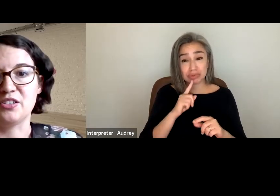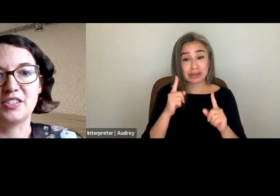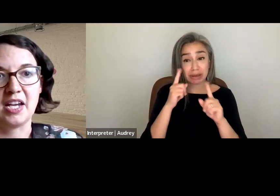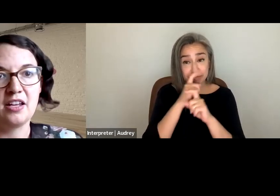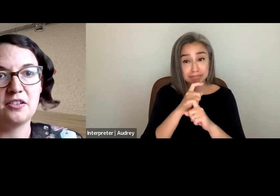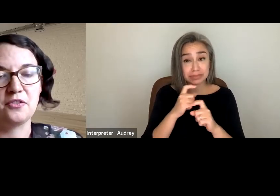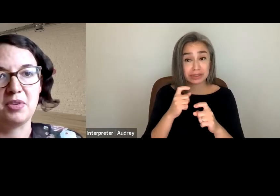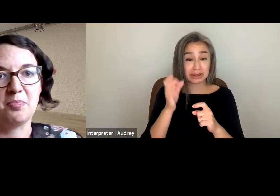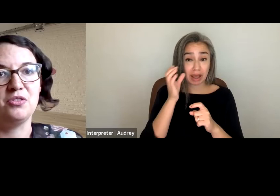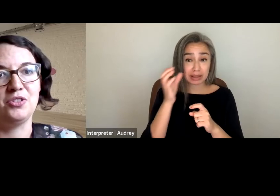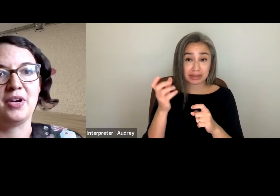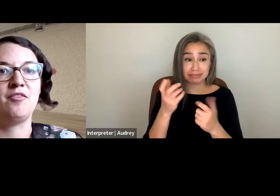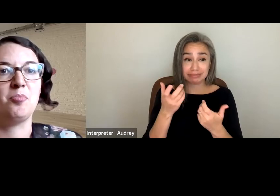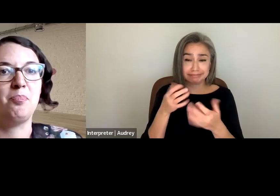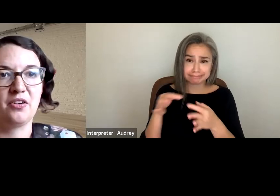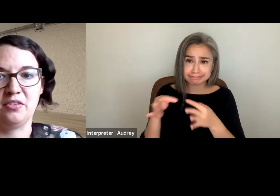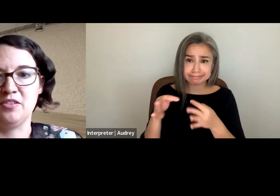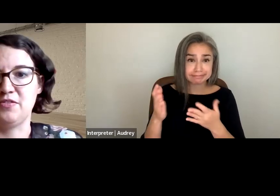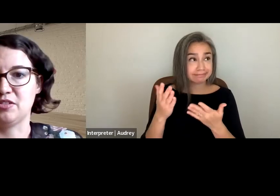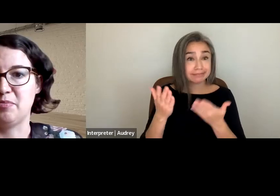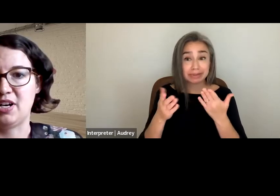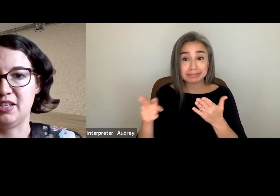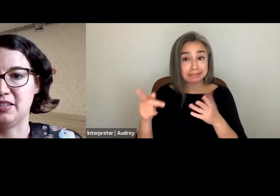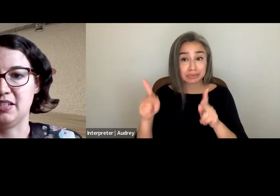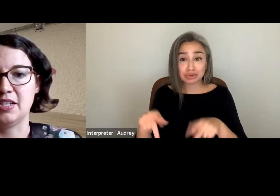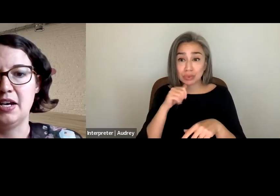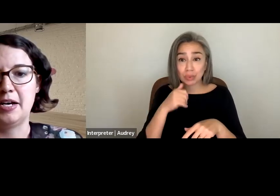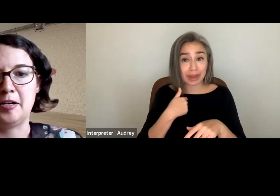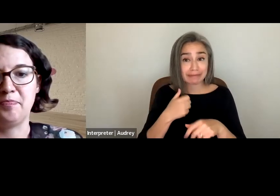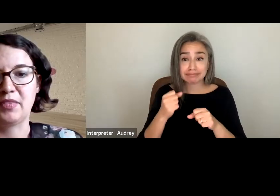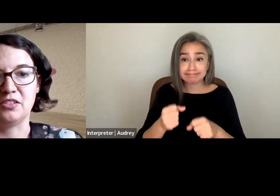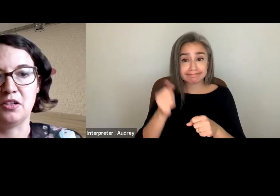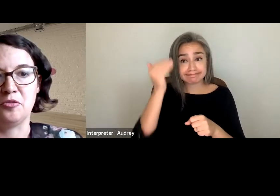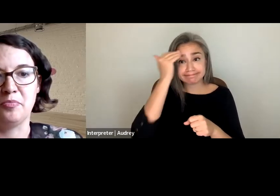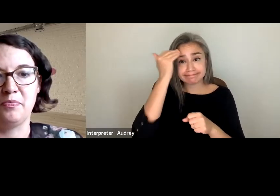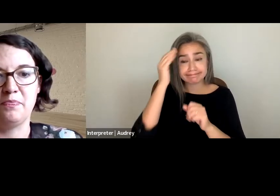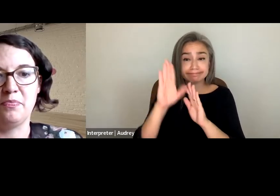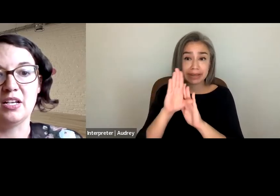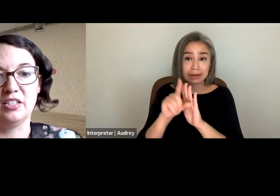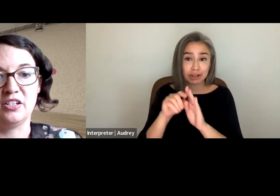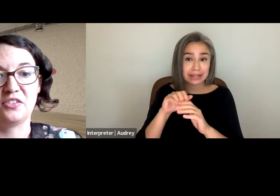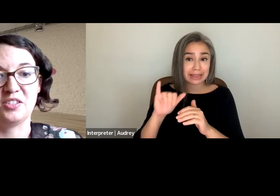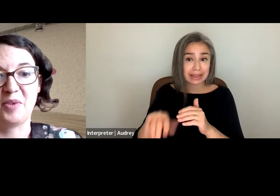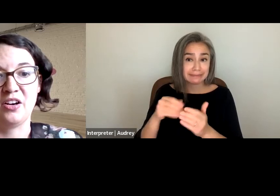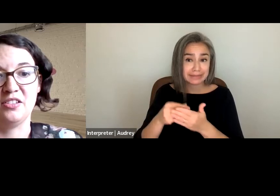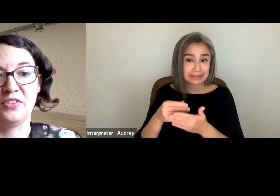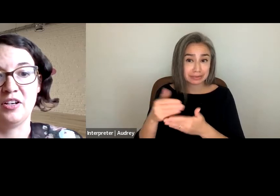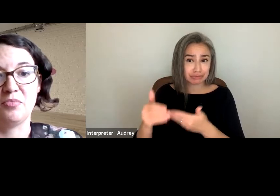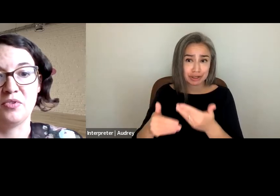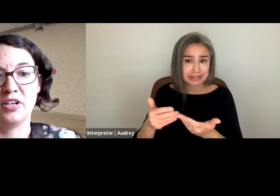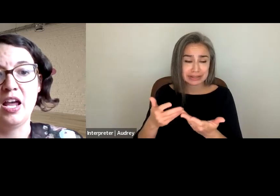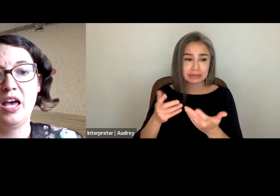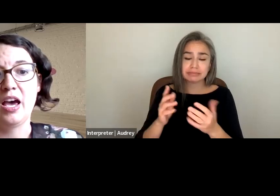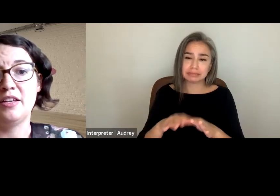to understand for people who don't have a background in fiscal processes. And so being clear and transparent is